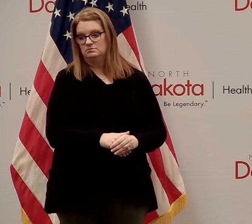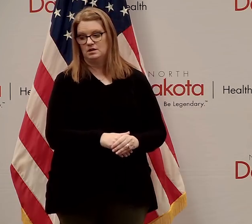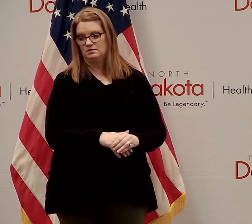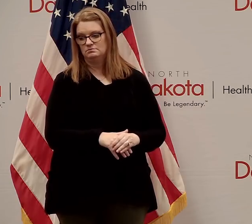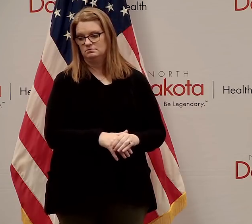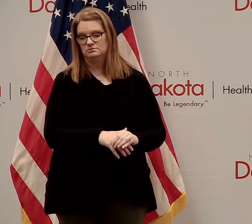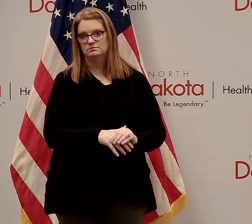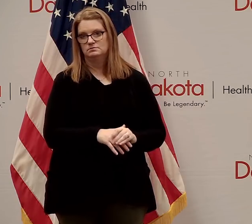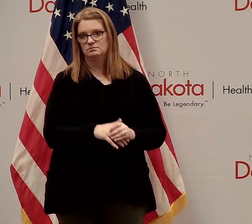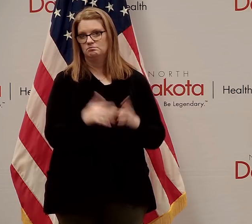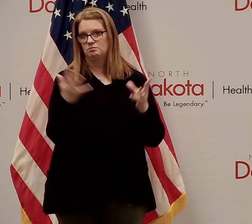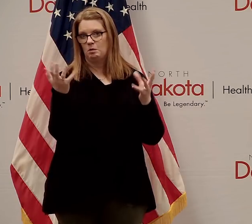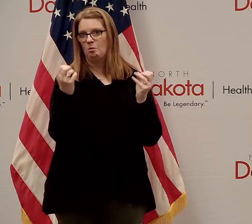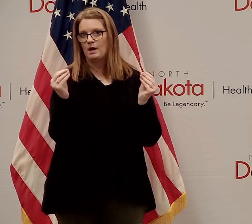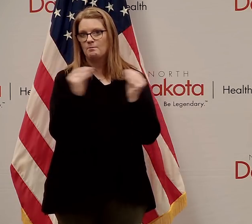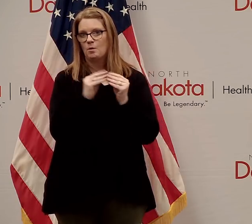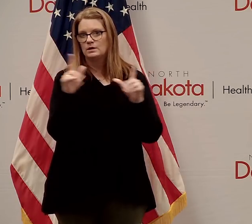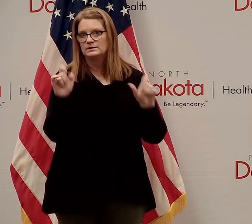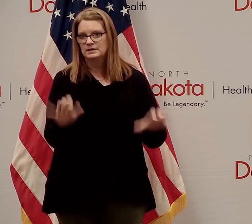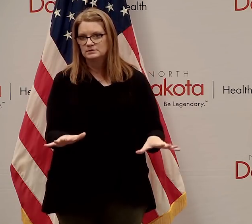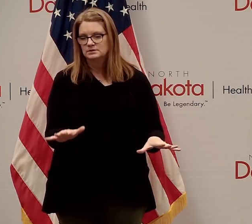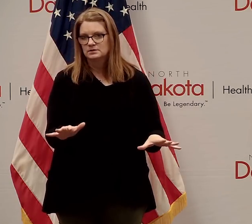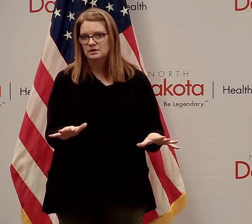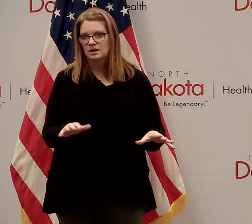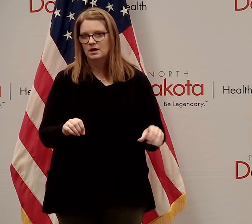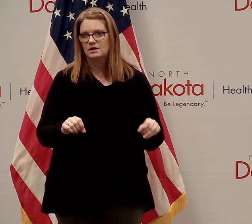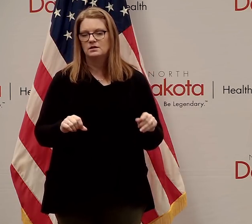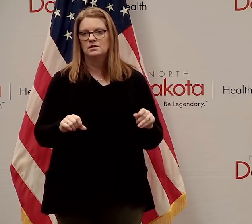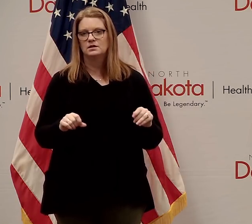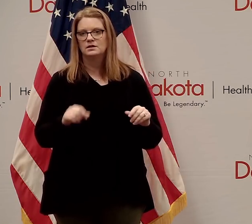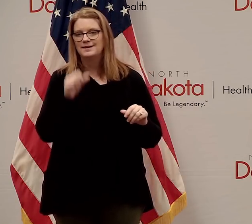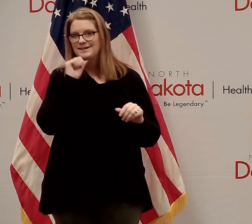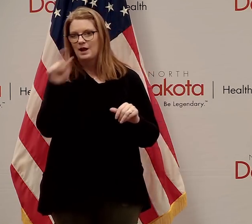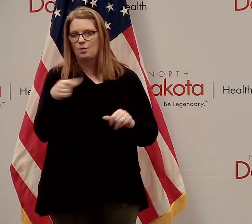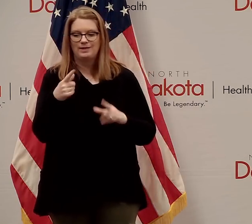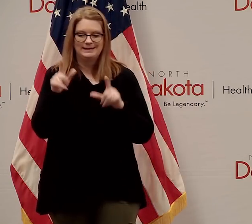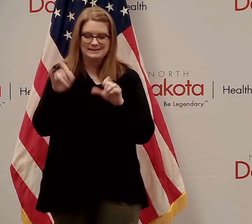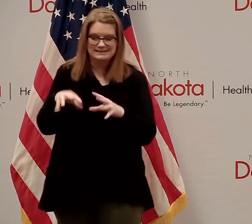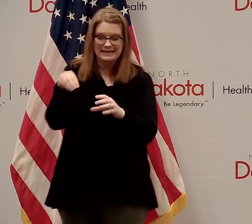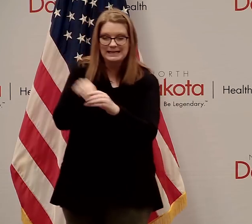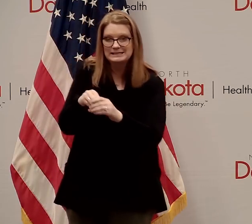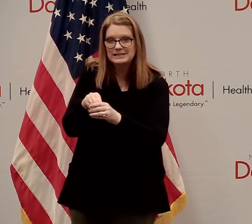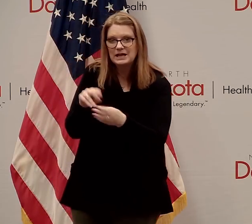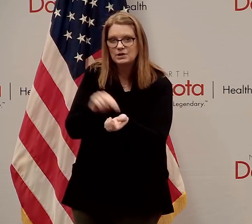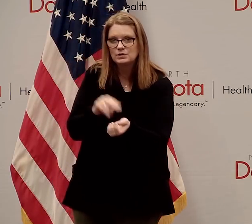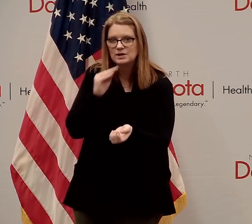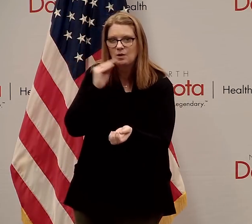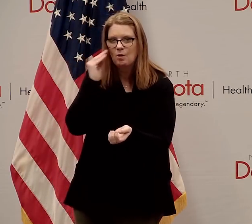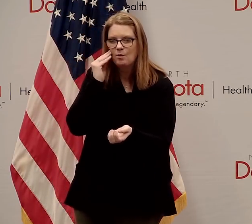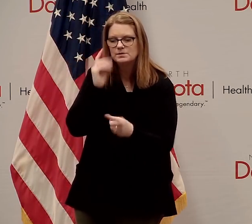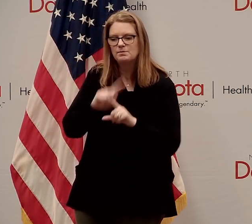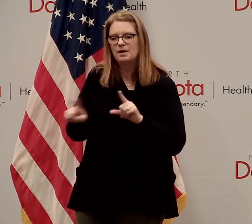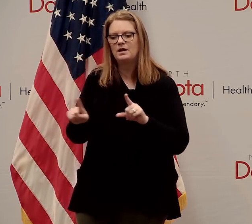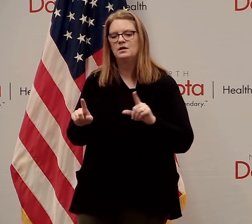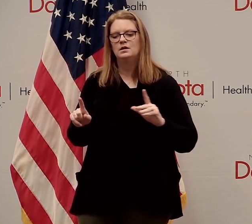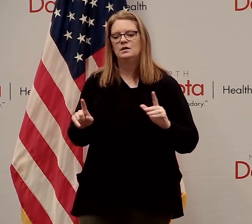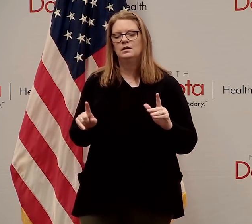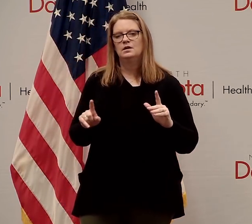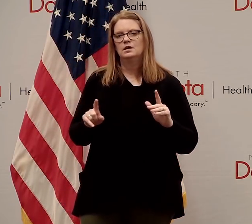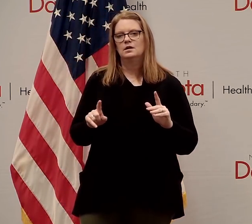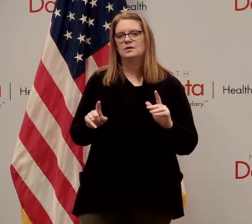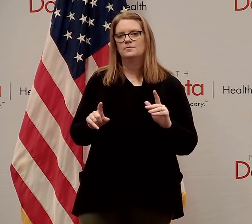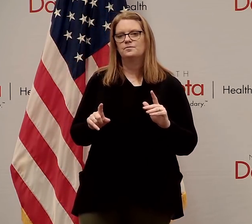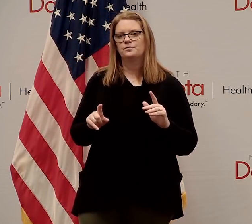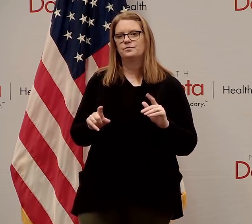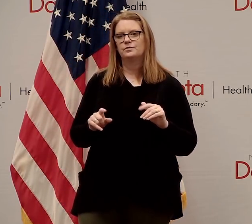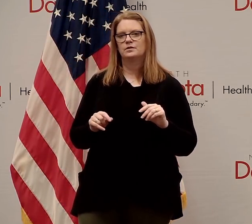more testing. And one of the things we want to test is not just testing inside nursing homes, but it's trying to figure out how do we do testing